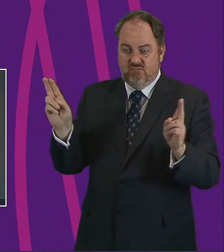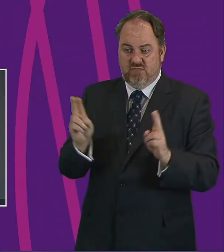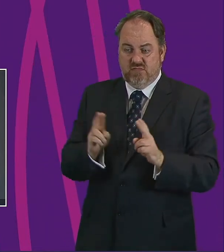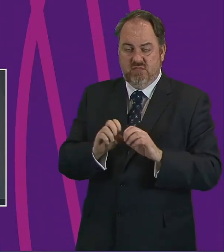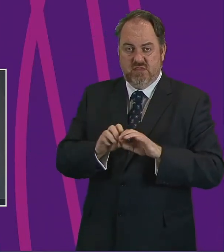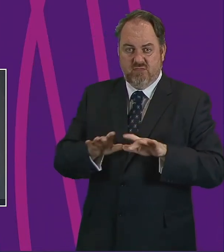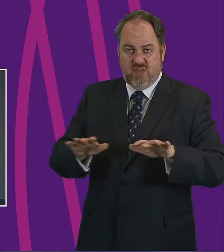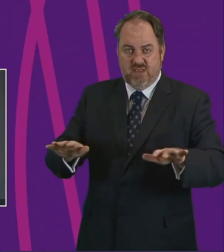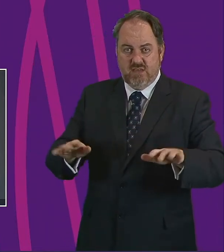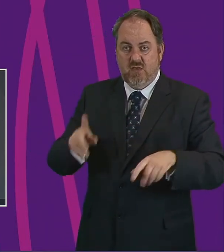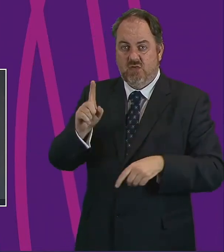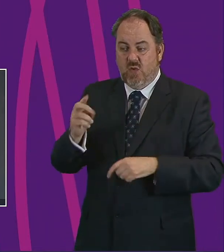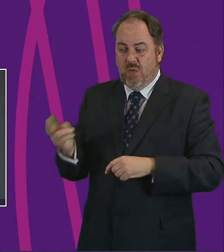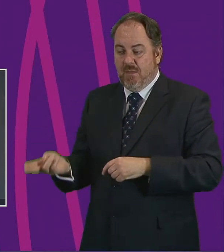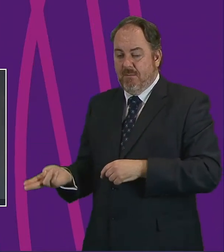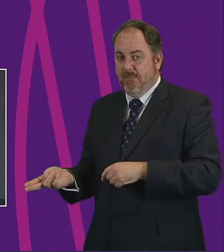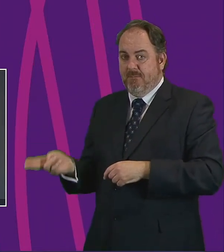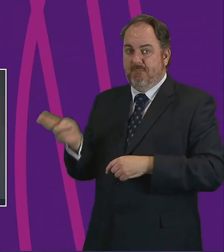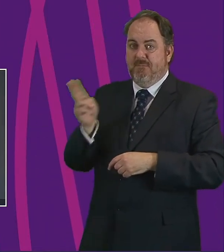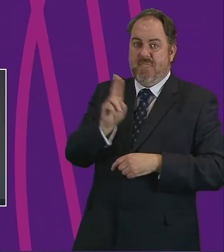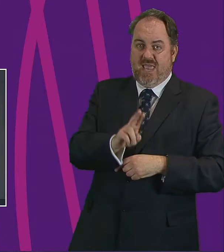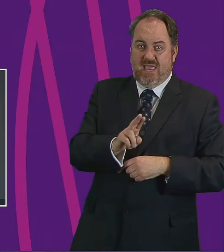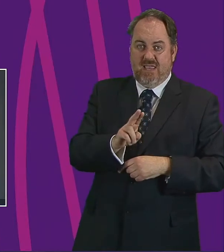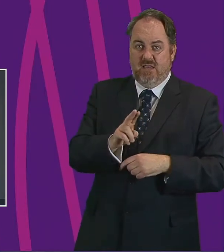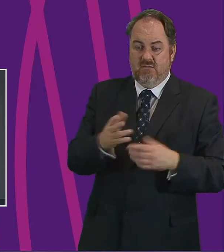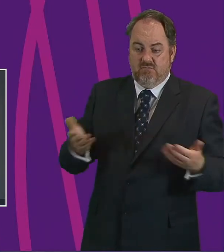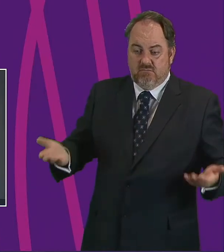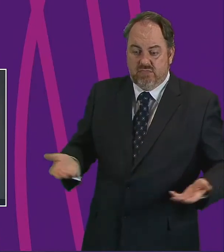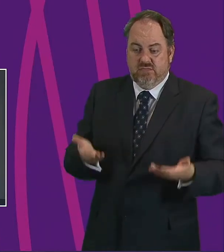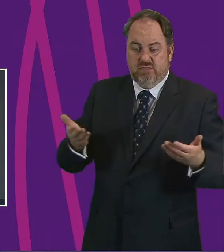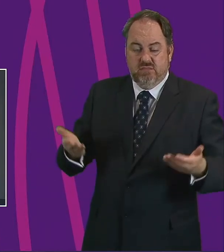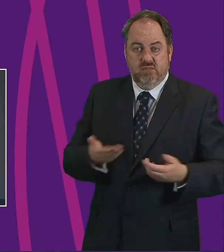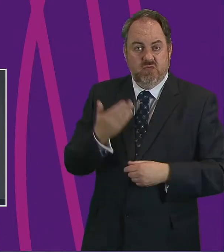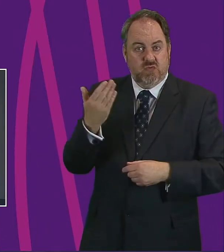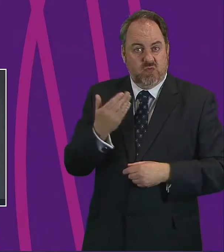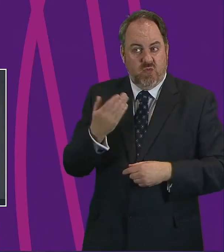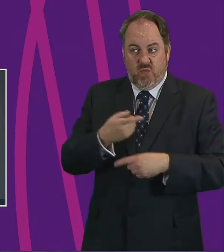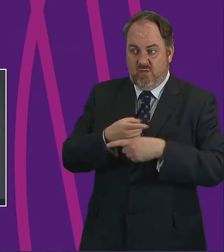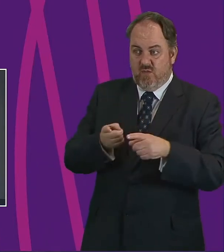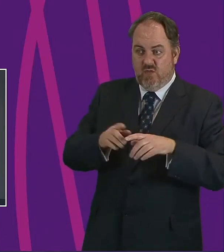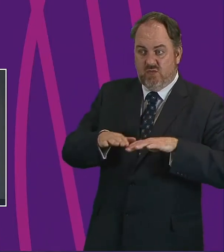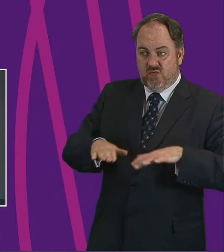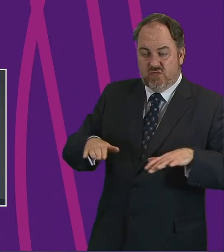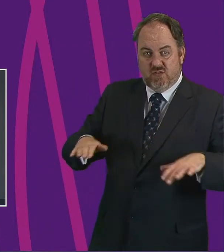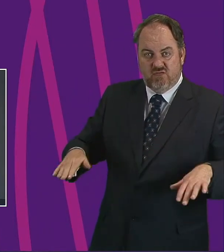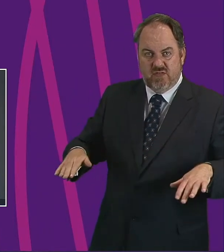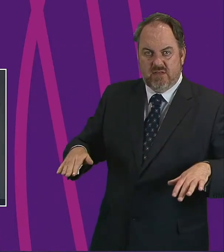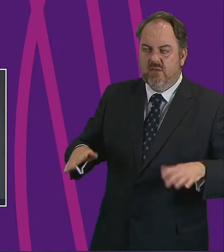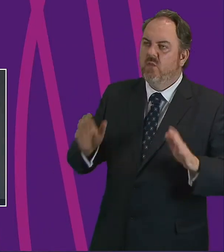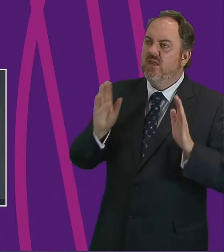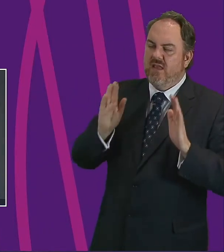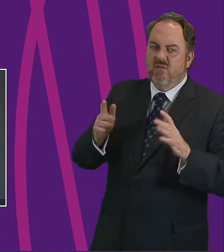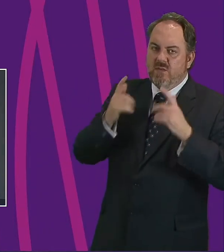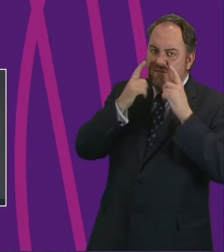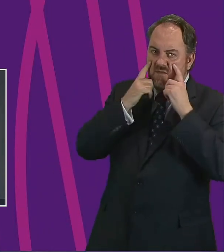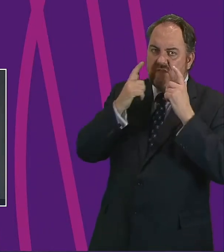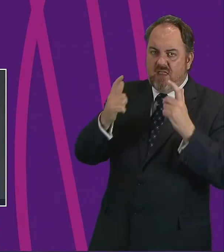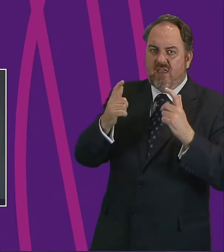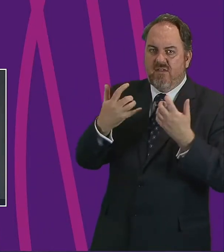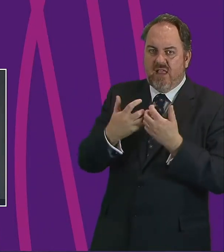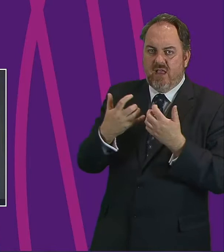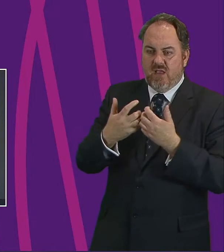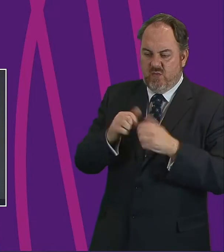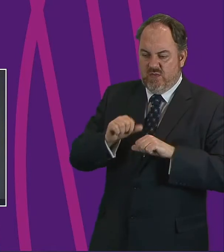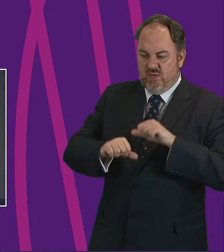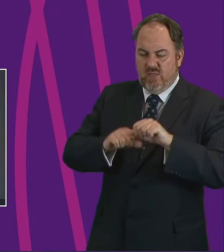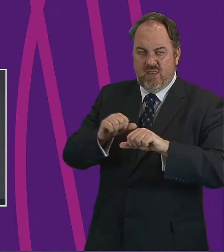resume education in the fashion that I've set out are consistent with those aspirations. And as we see progress being made,